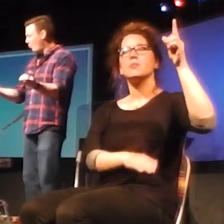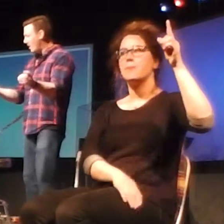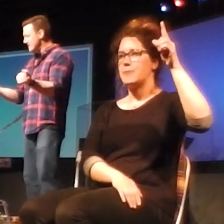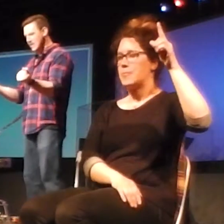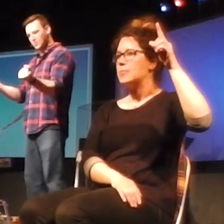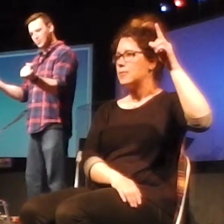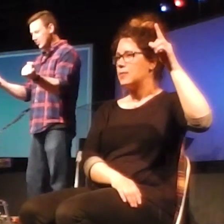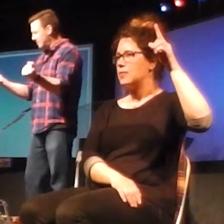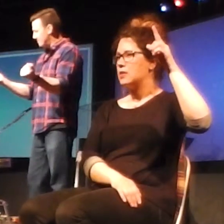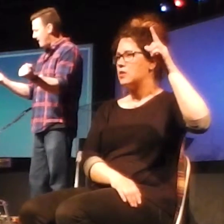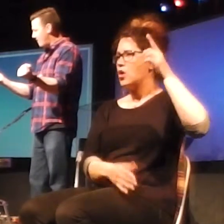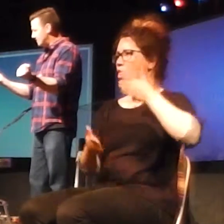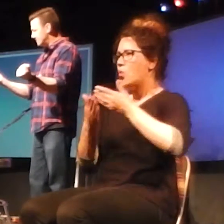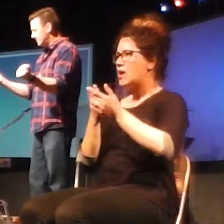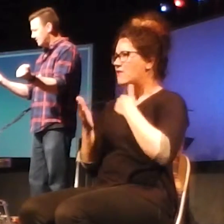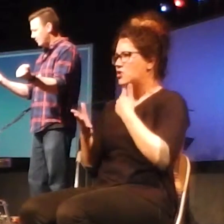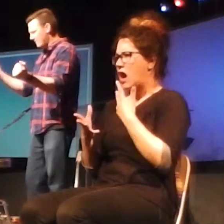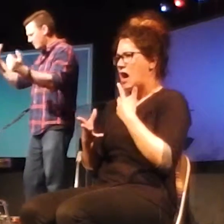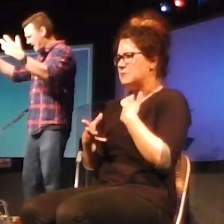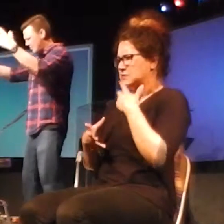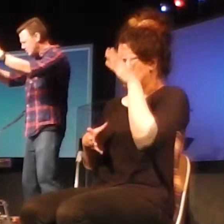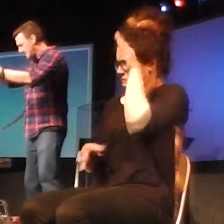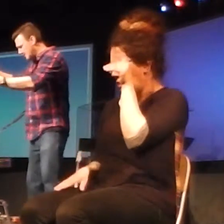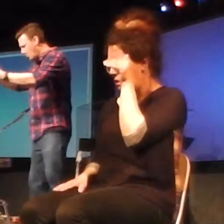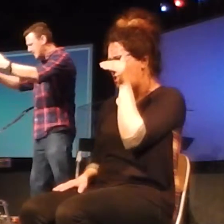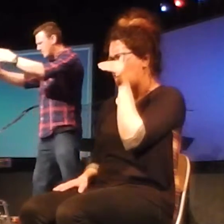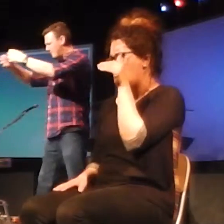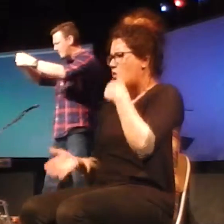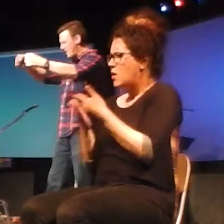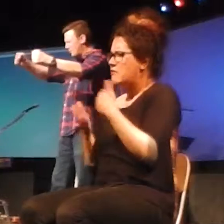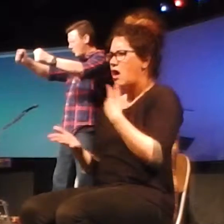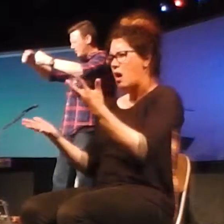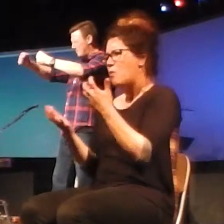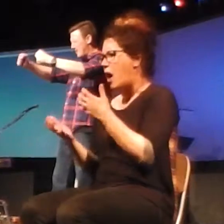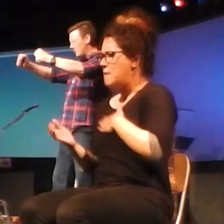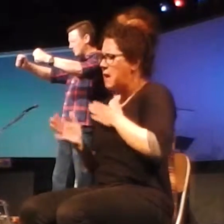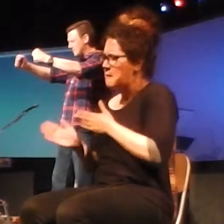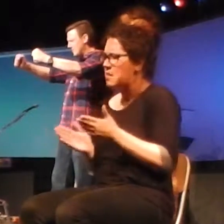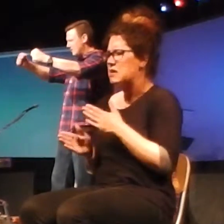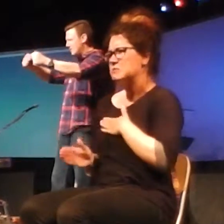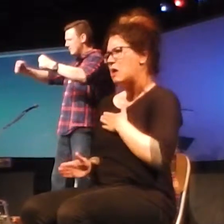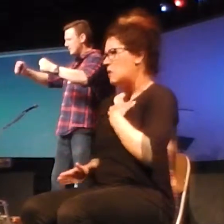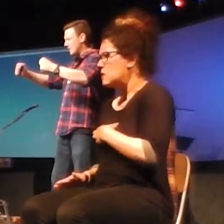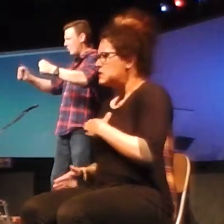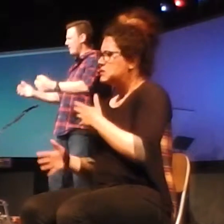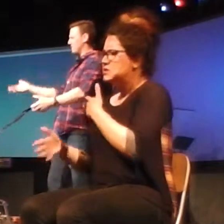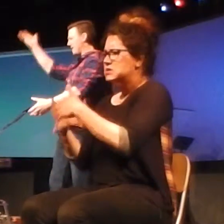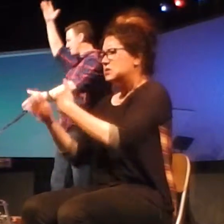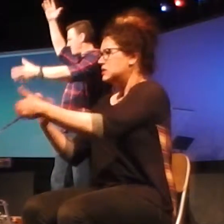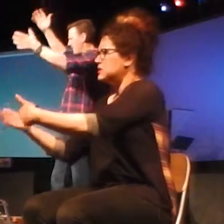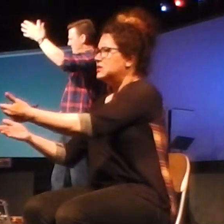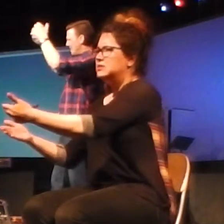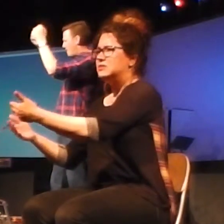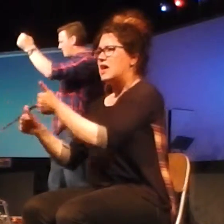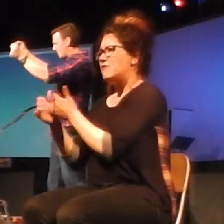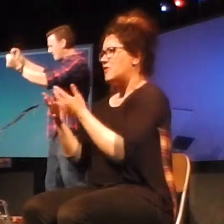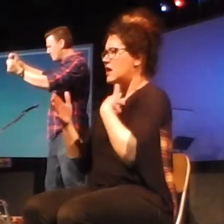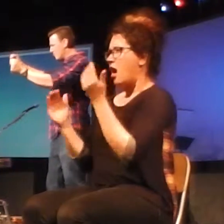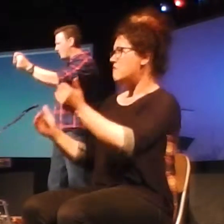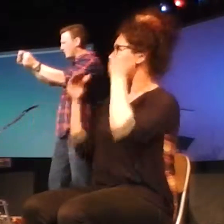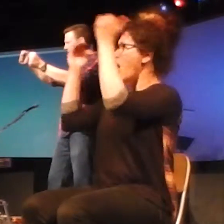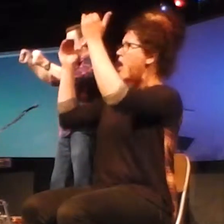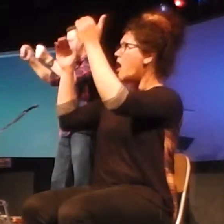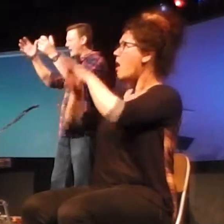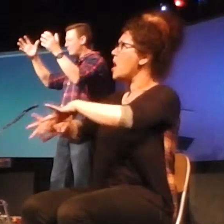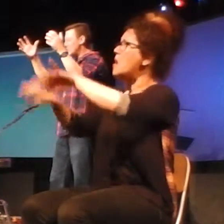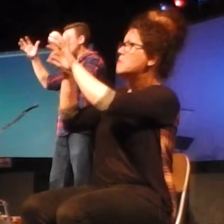Whatever I'm white-knuckle gripped about, whatever my own agenda wants, whatever my own will, my own, whatever things I've elevated up here and made